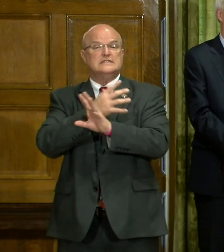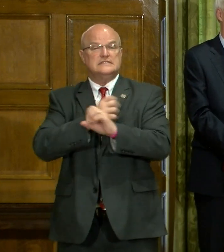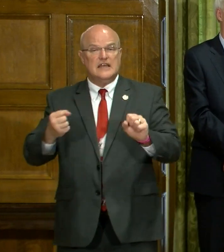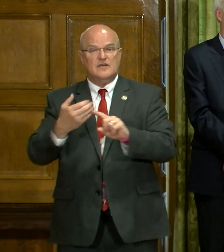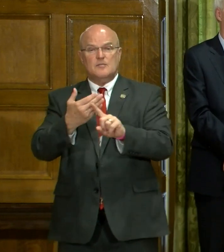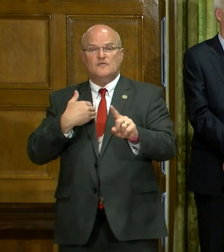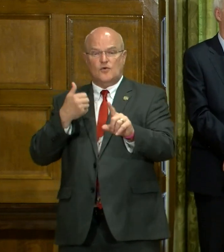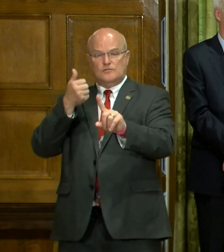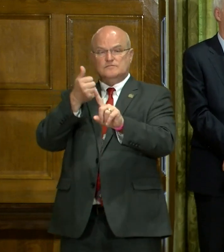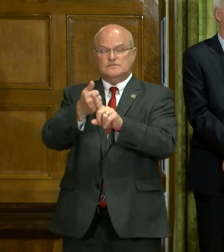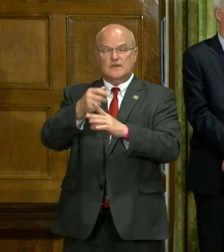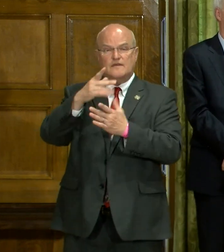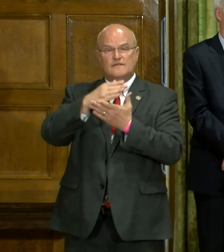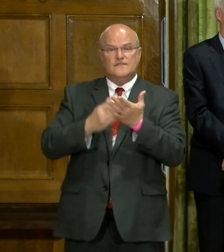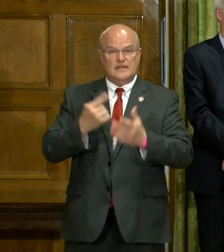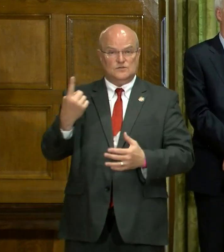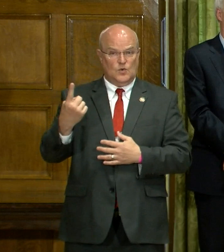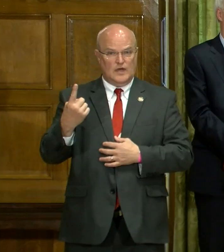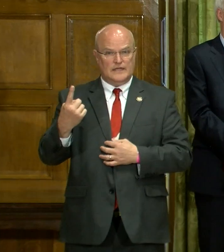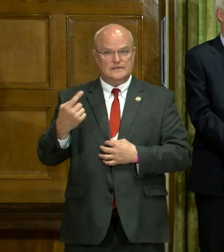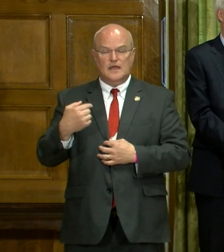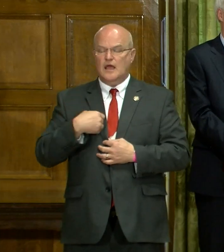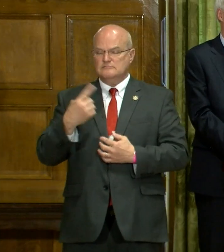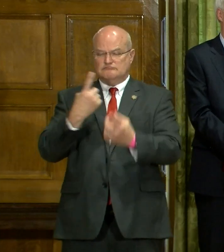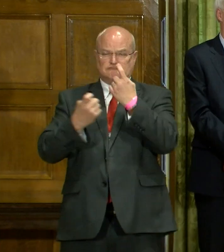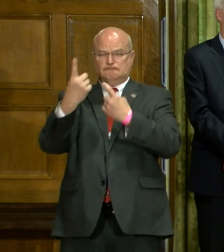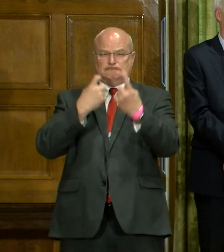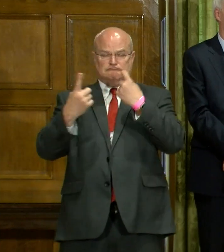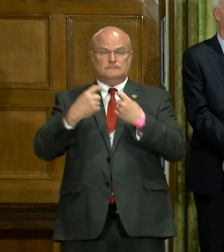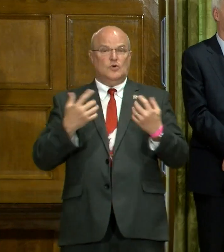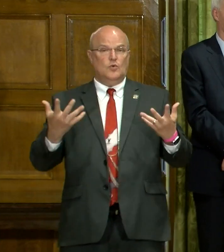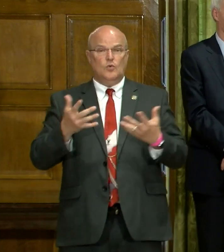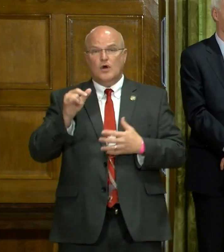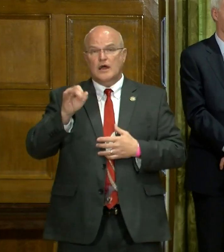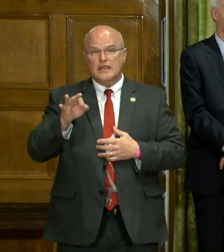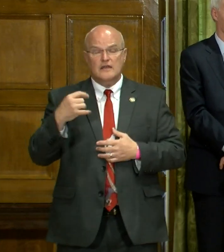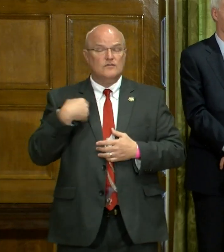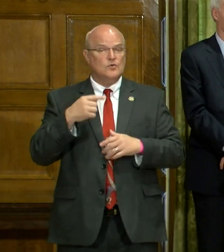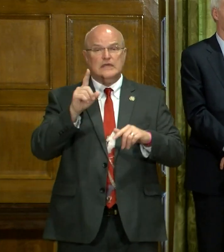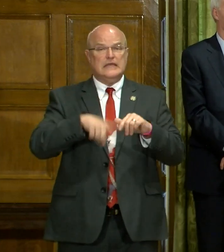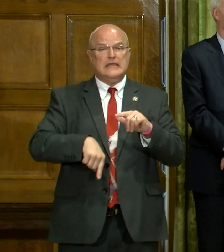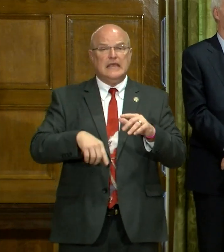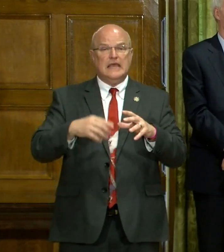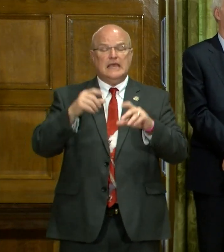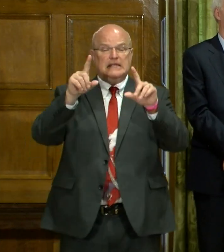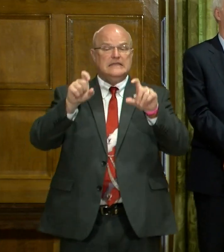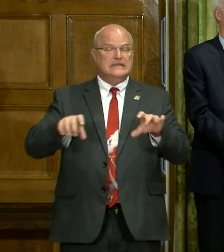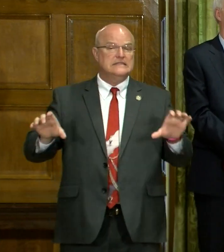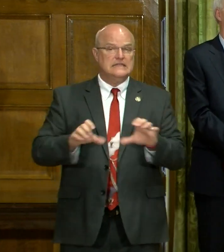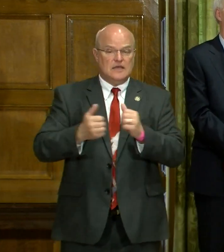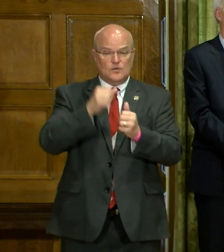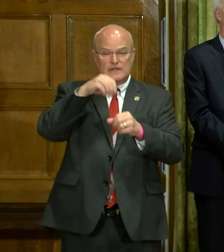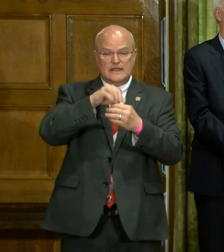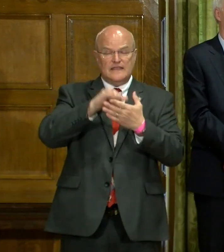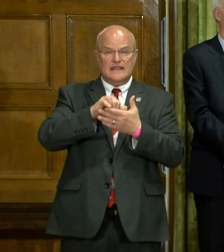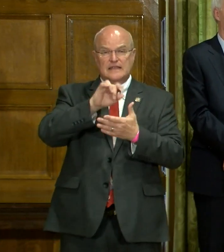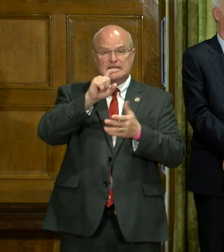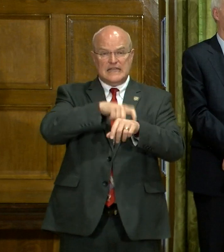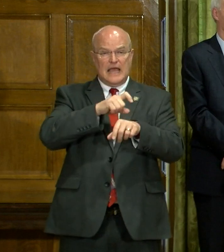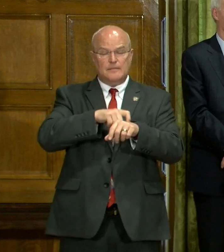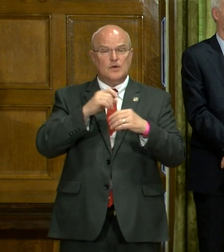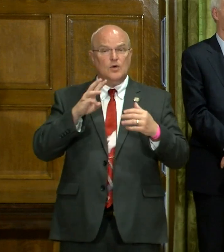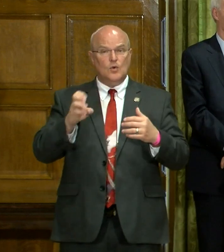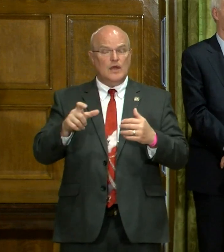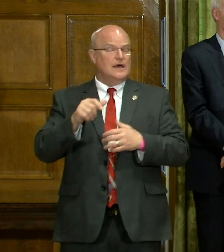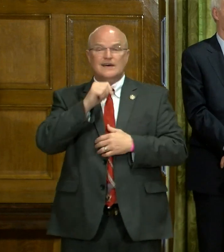hit phase 1. Well, of course, I've gotten a lot of questions on that. Well, what if we can't get testing done within that period of time?